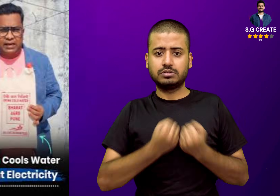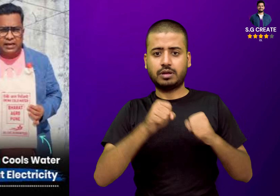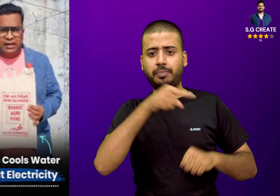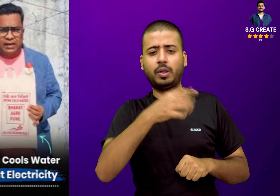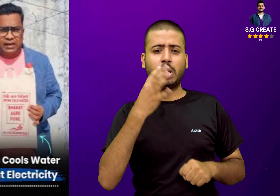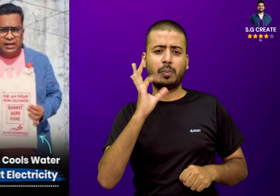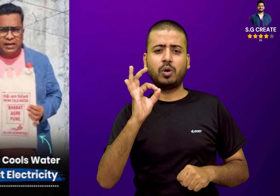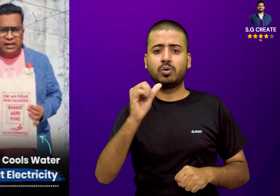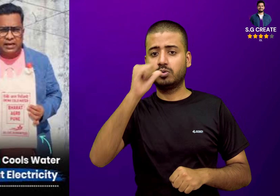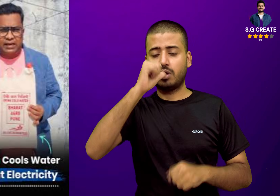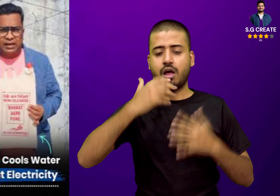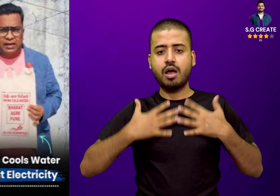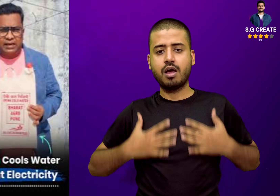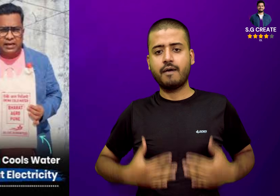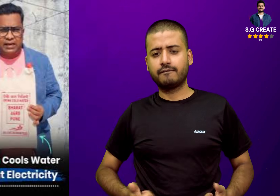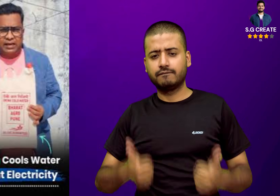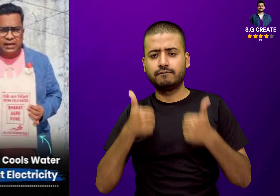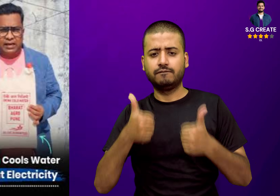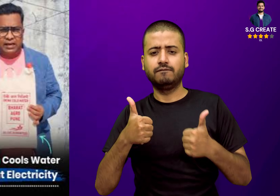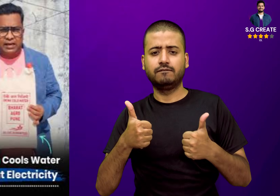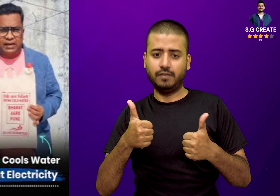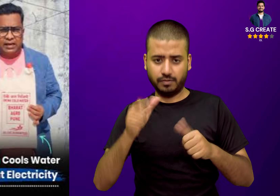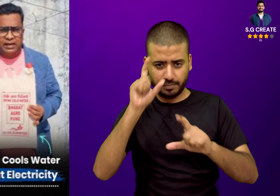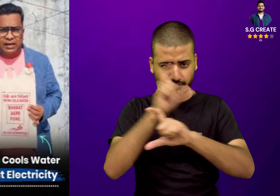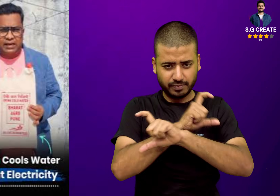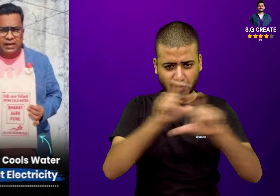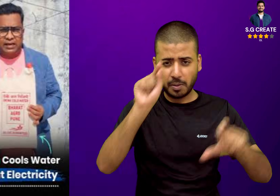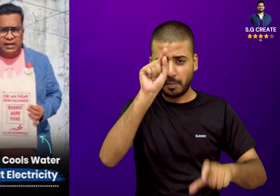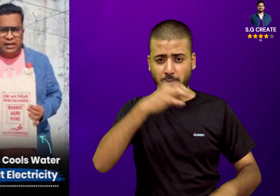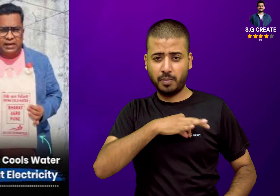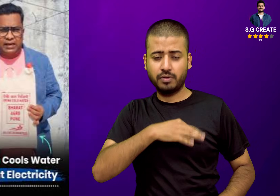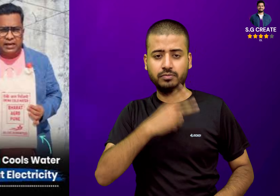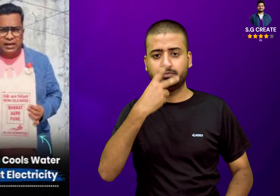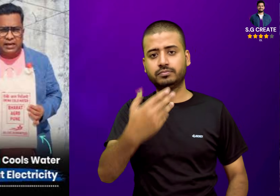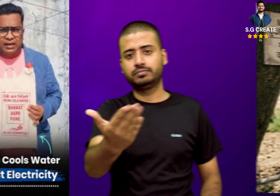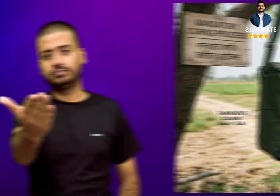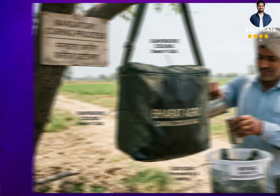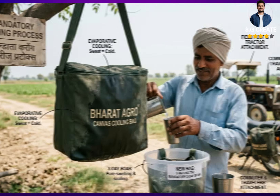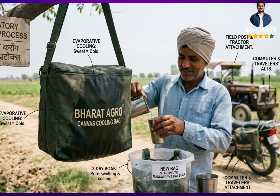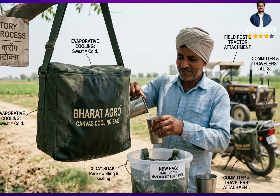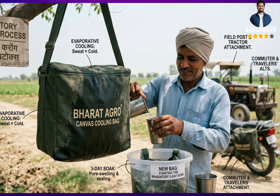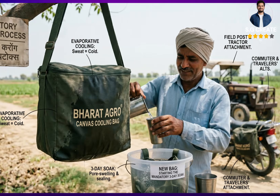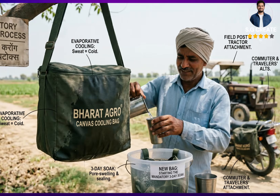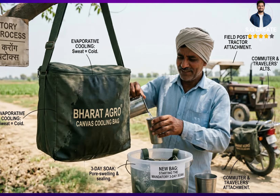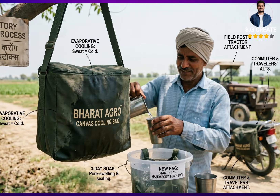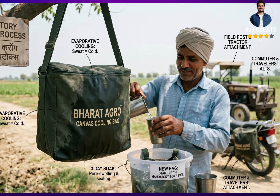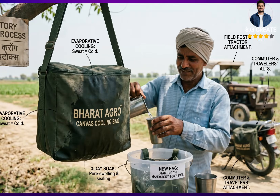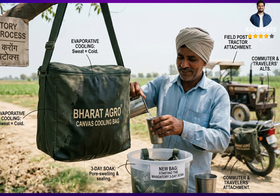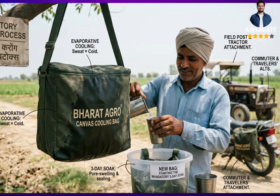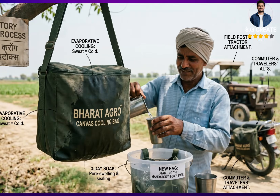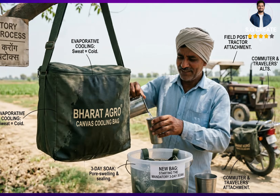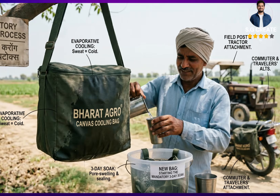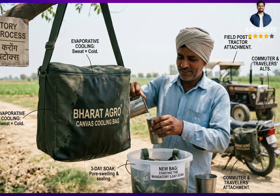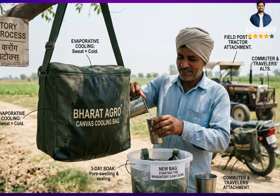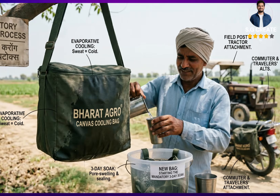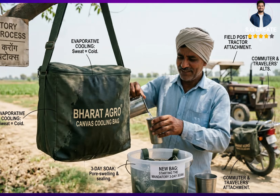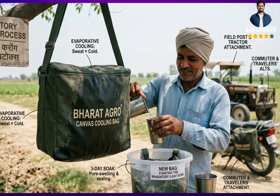it is built like a traditional clay pot, you must properly prep a new bag before drinking from it. The 3-day soak. Fill the new